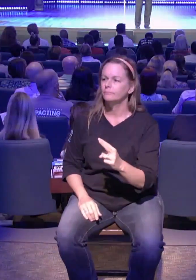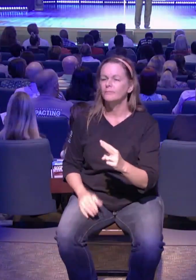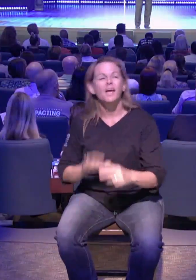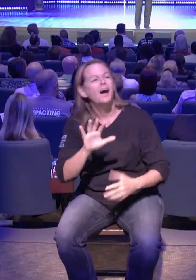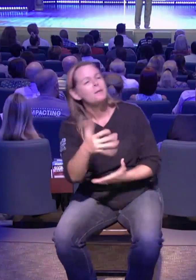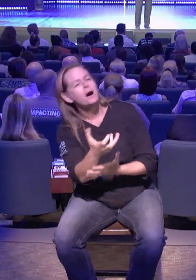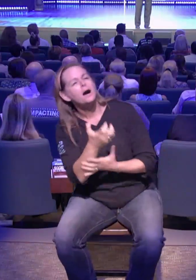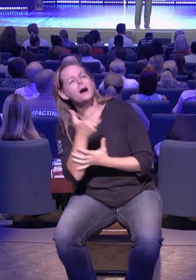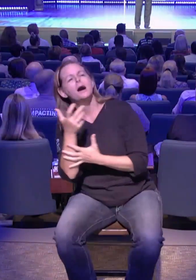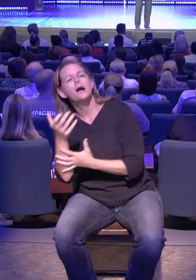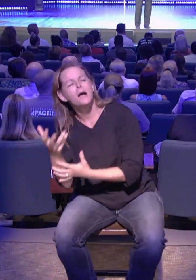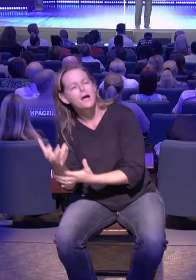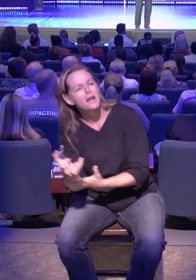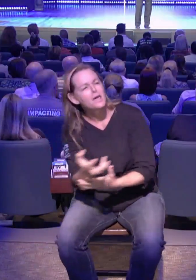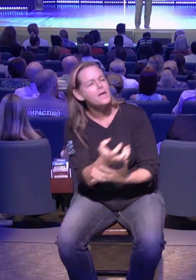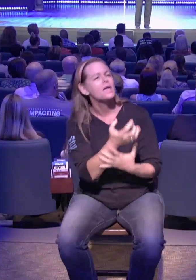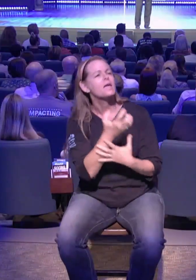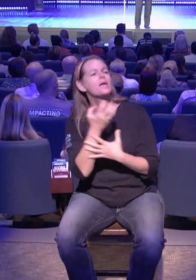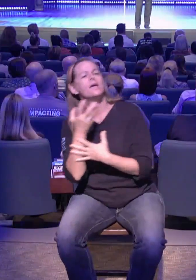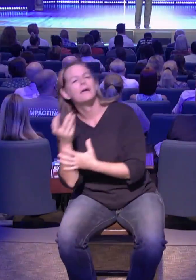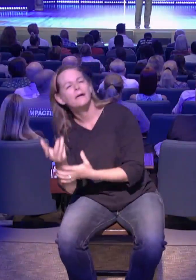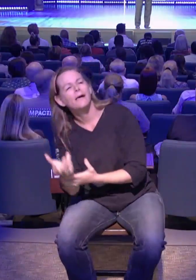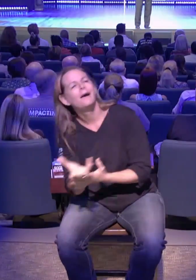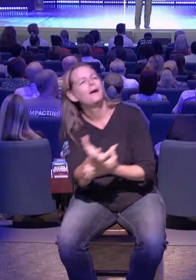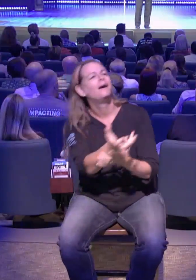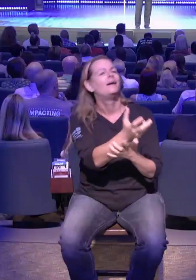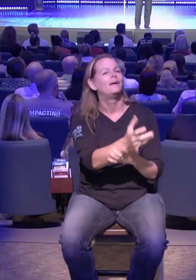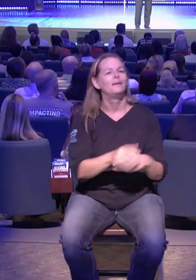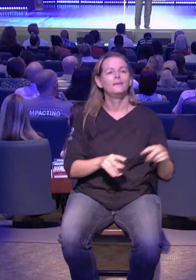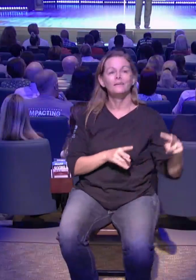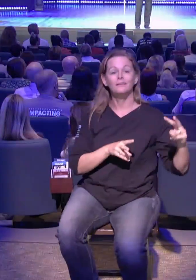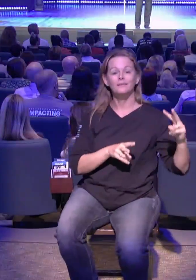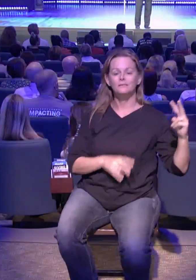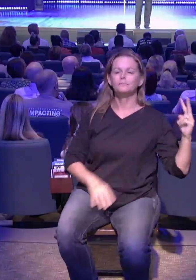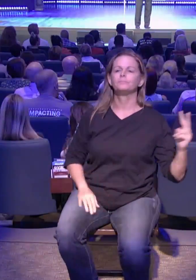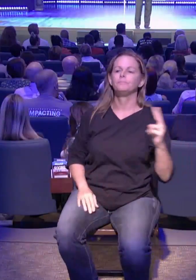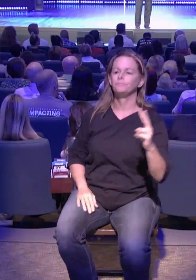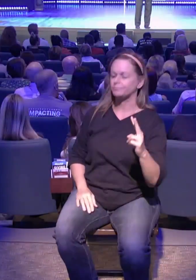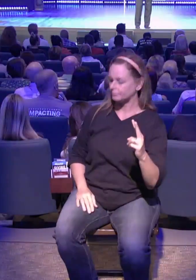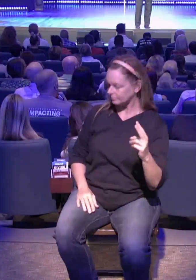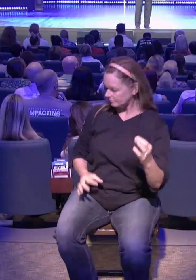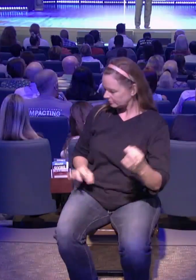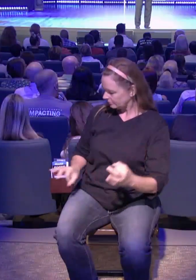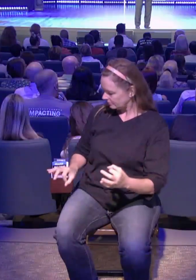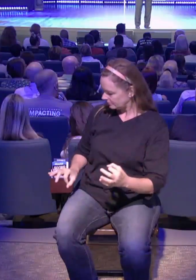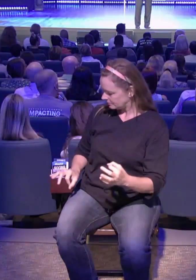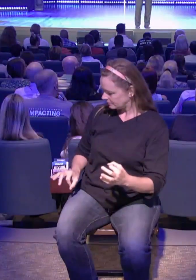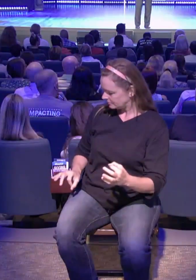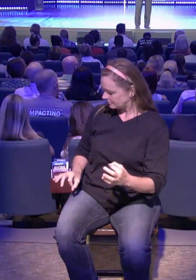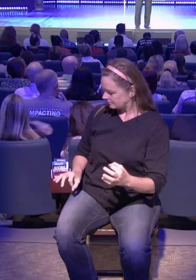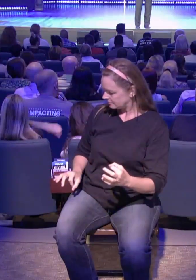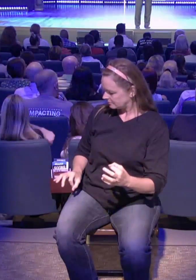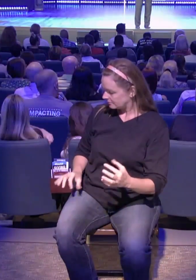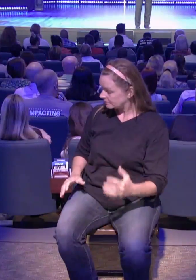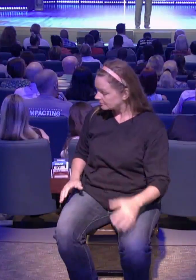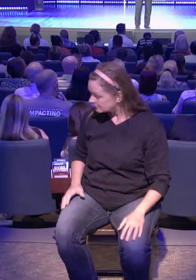Peter looked straight at him, as did John. And then Peter said, look at us.